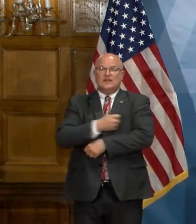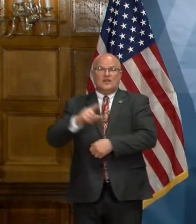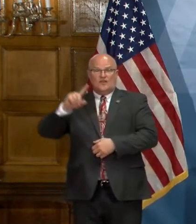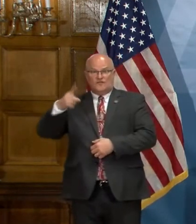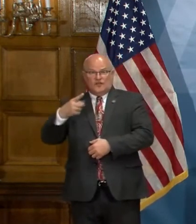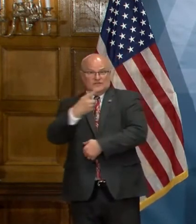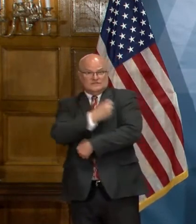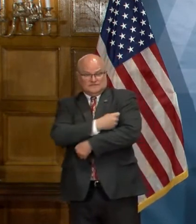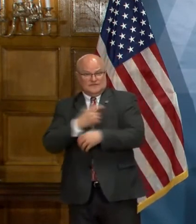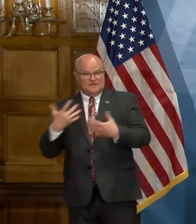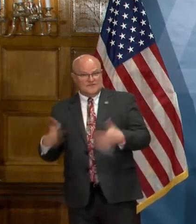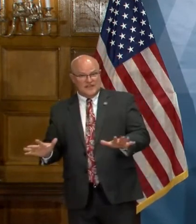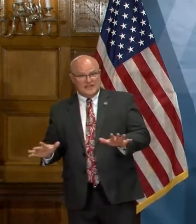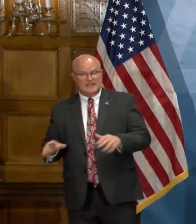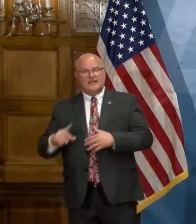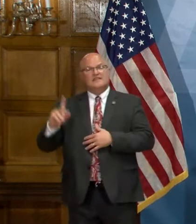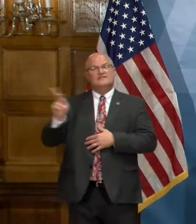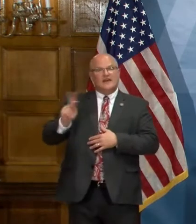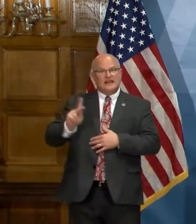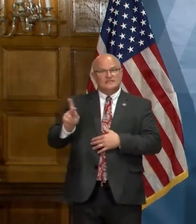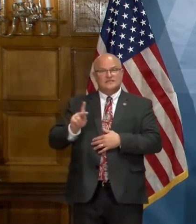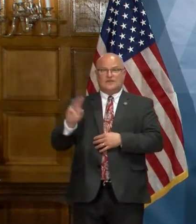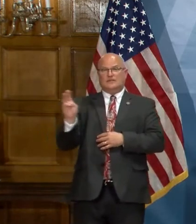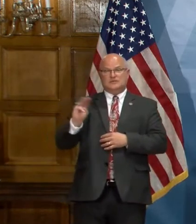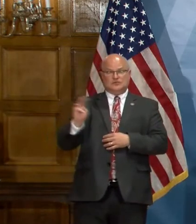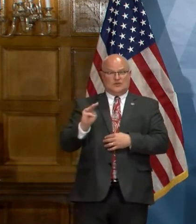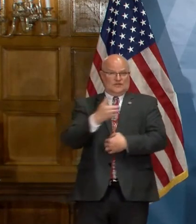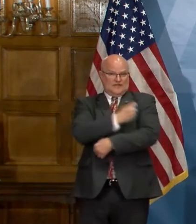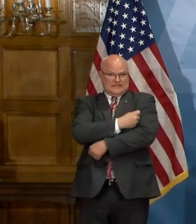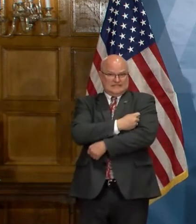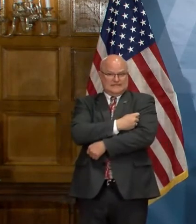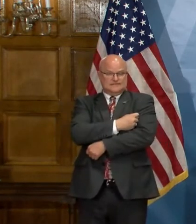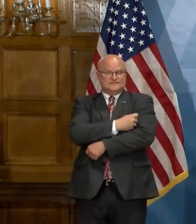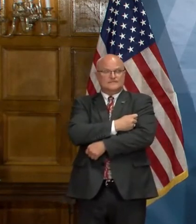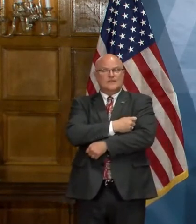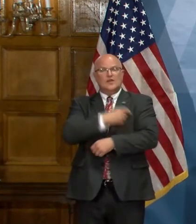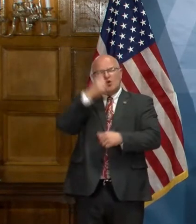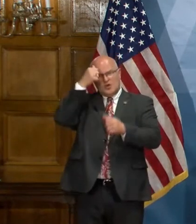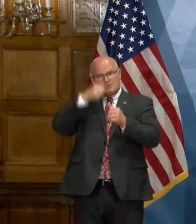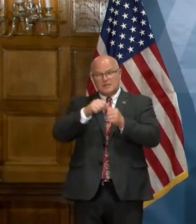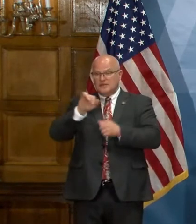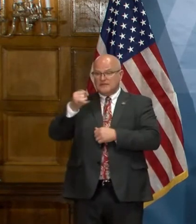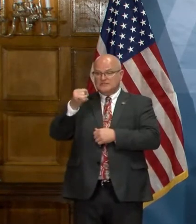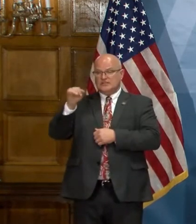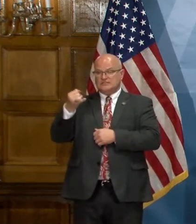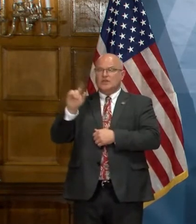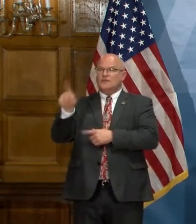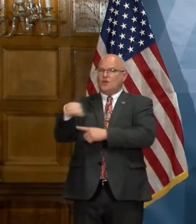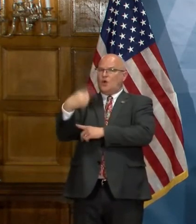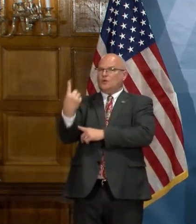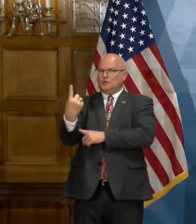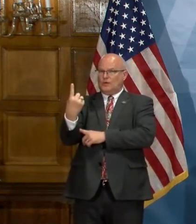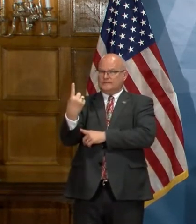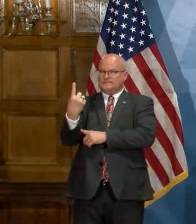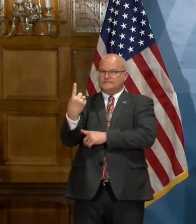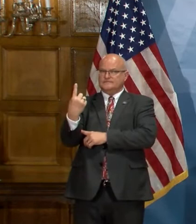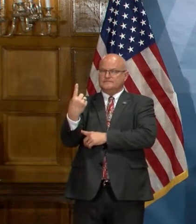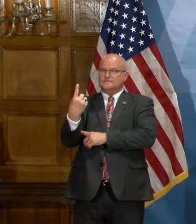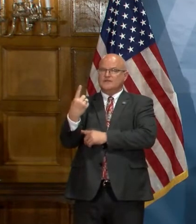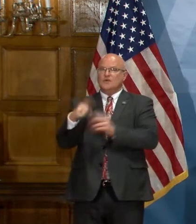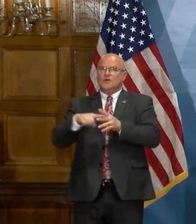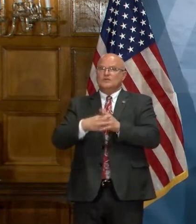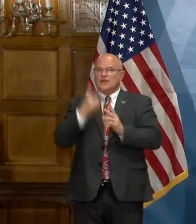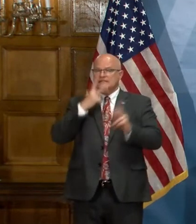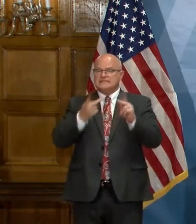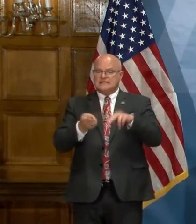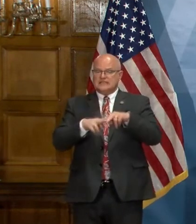received either the Pfizer or the Moderna vaccine. Remember, only the Johnson & Johnson vaccine is a single-dose vaccine. We're starting to